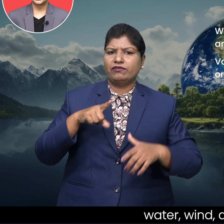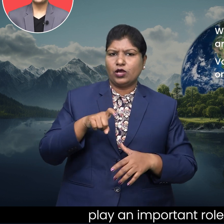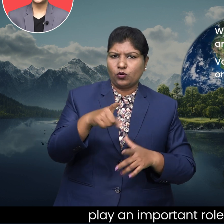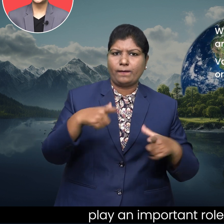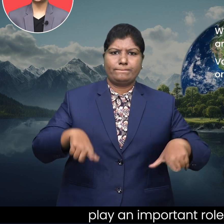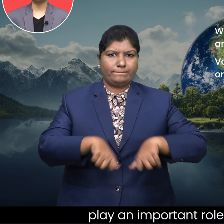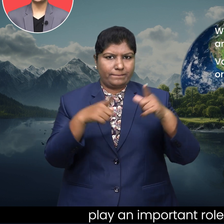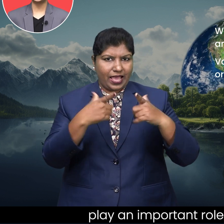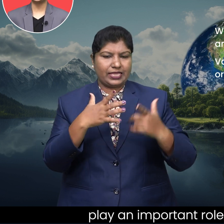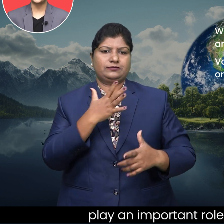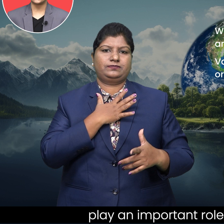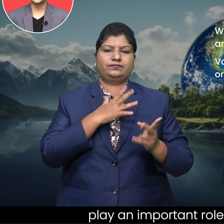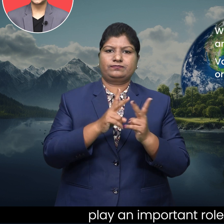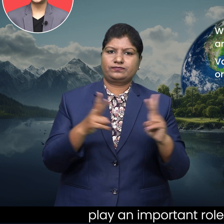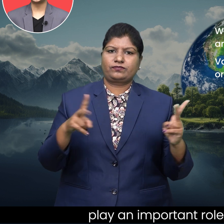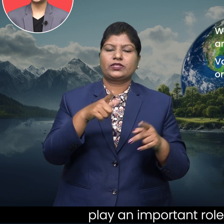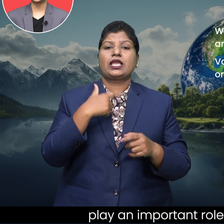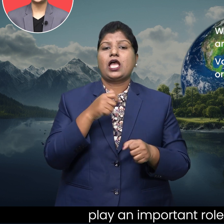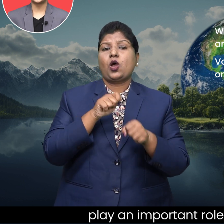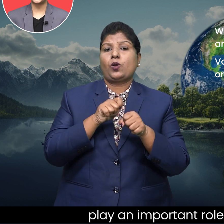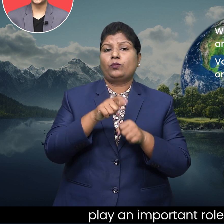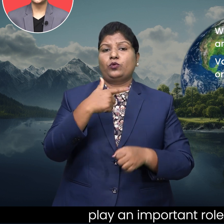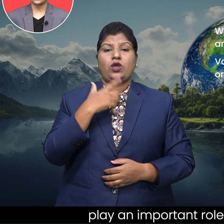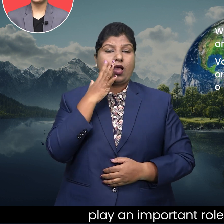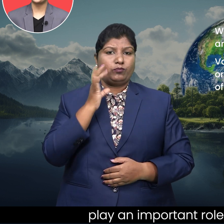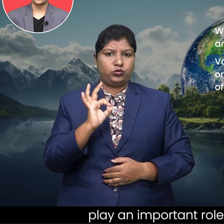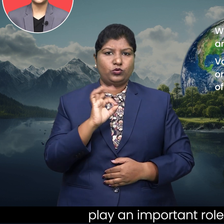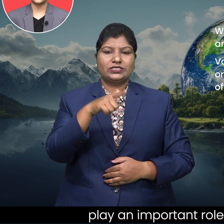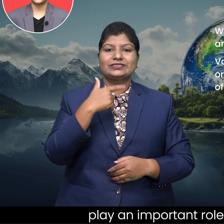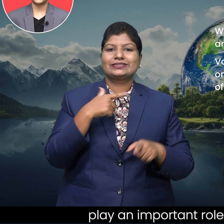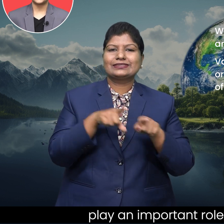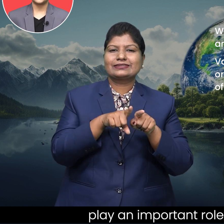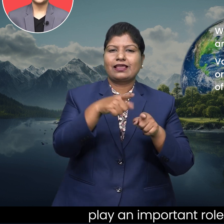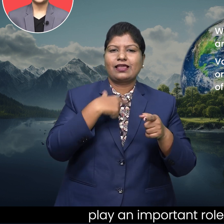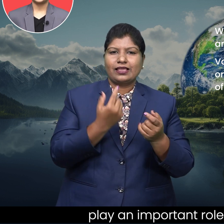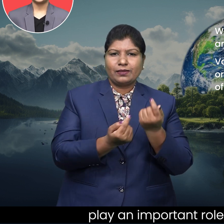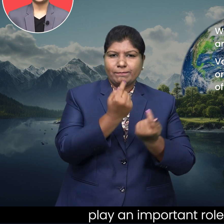organisms play an important role in the disintegration of rocks.